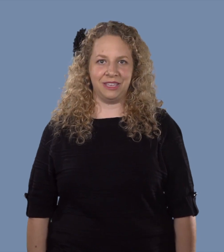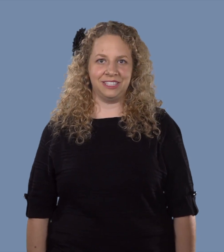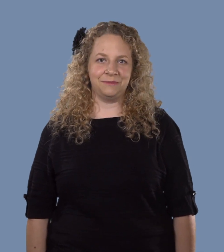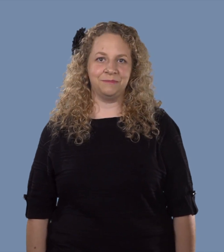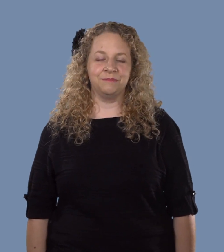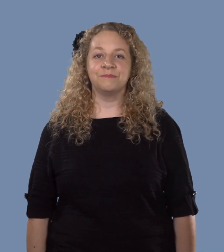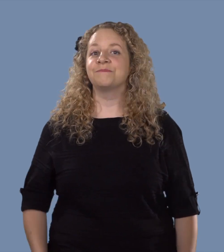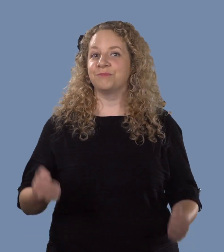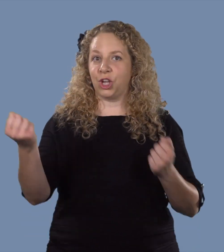leg,